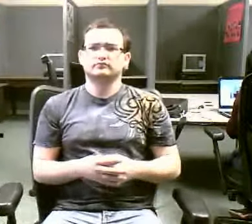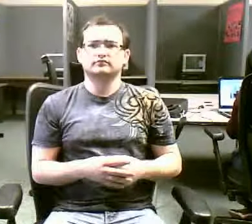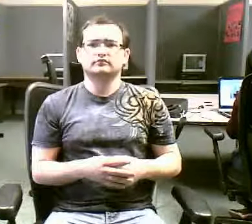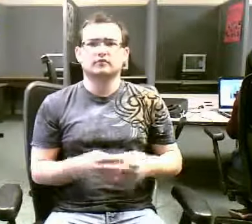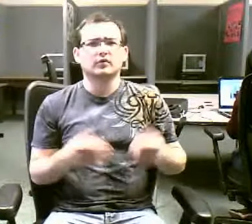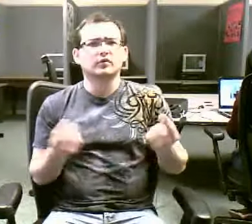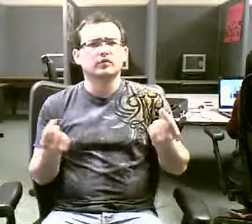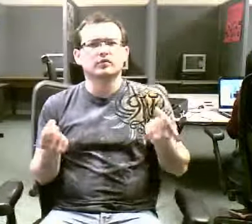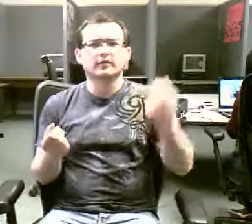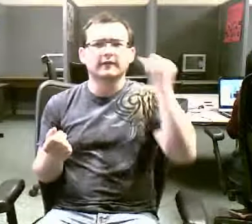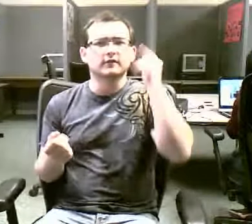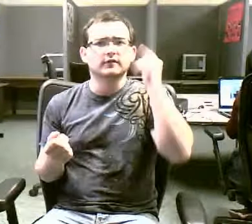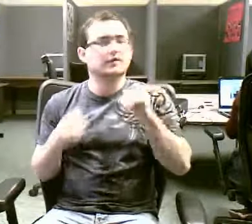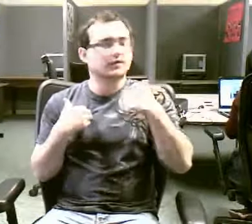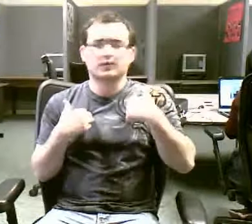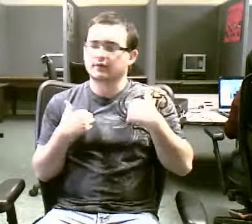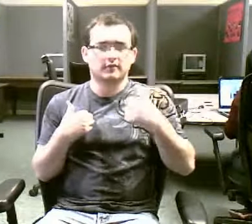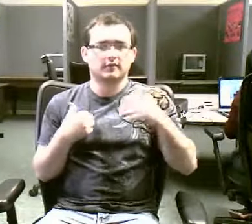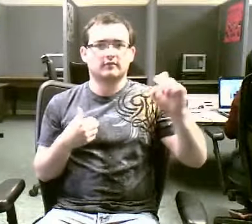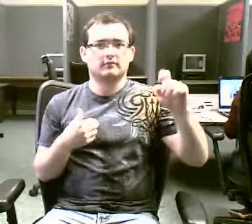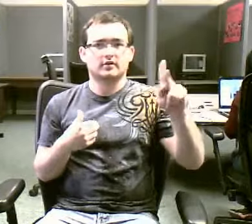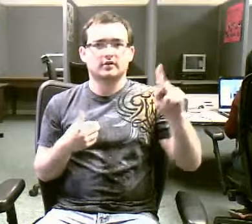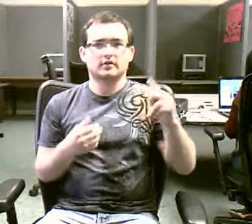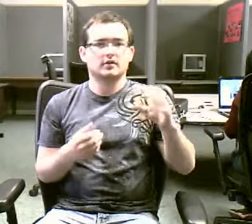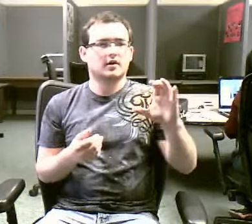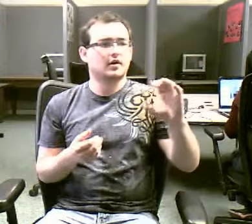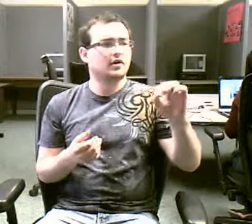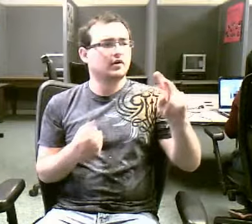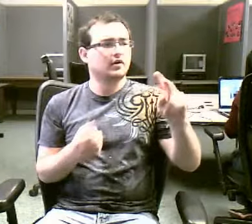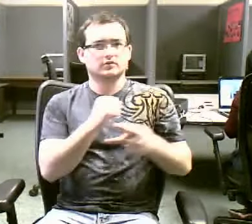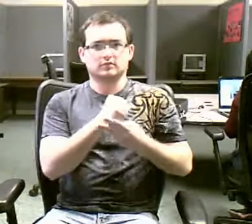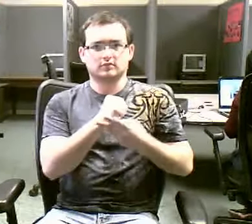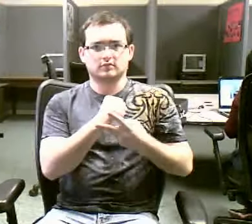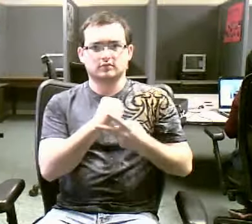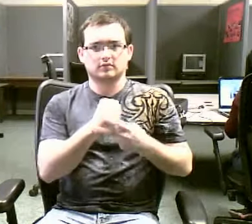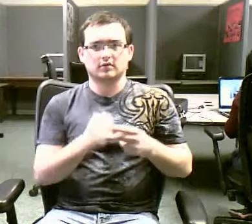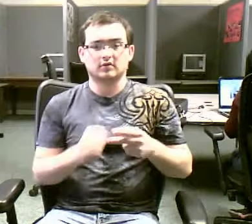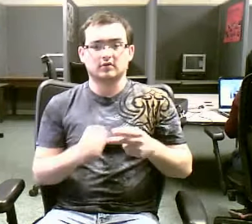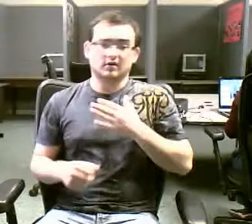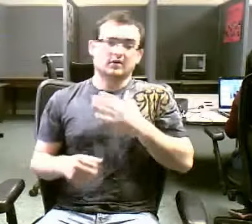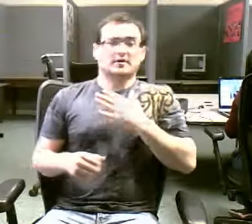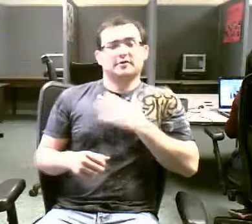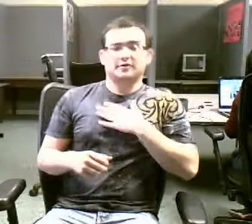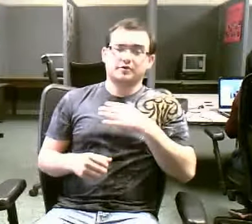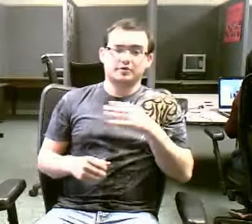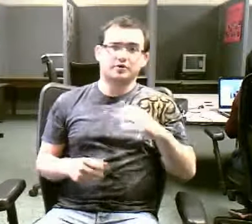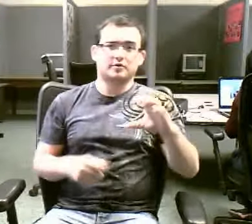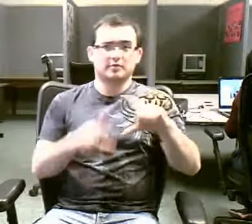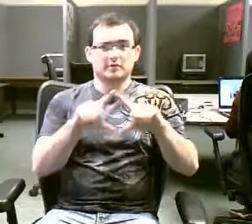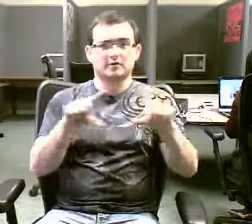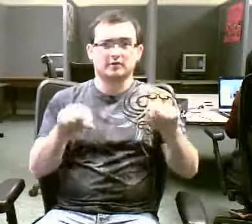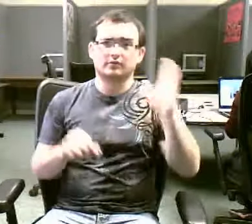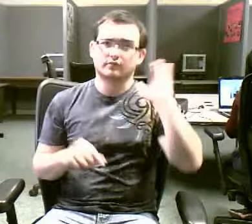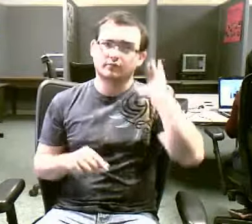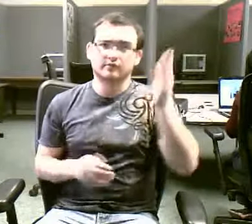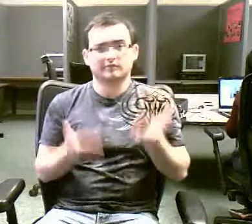My first check probably would have been spent, like, if I didn't have to put it in the bank. Like, I think that was a really good thing with this, how some of this